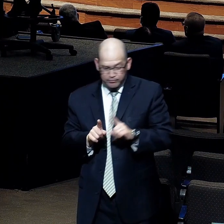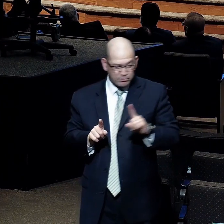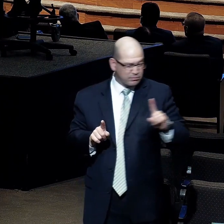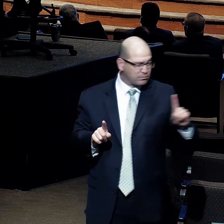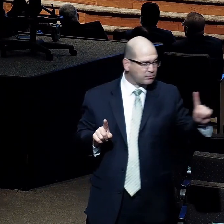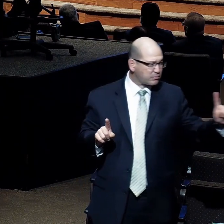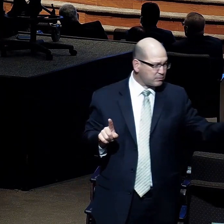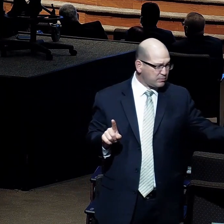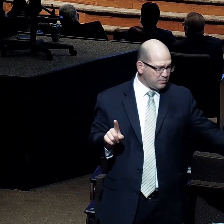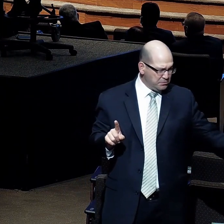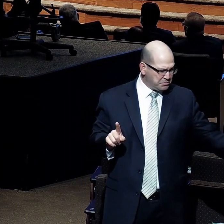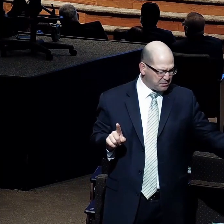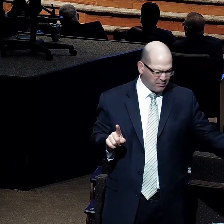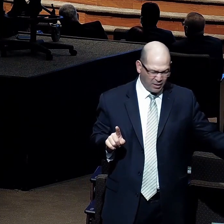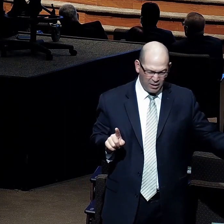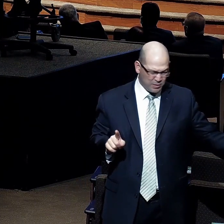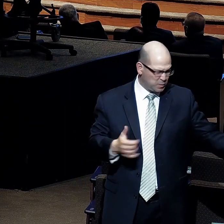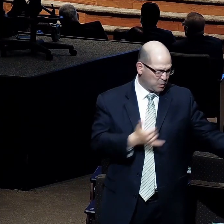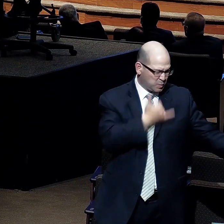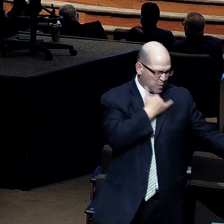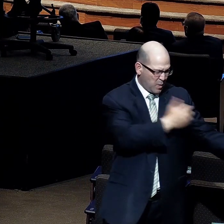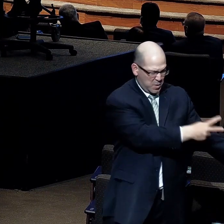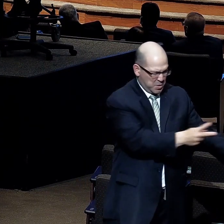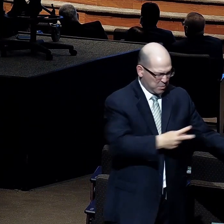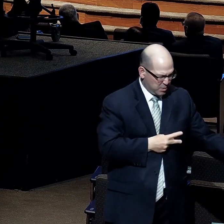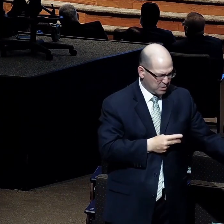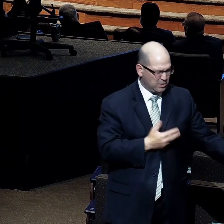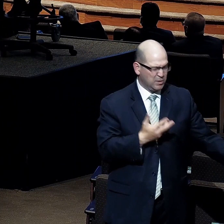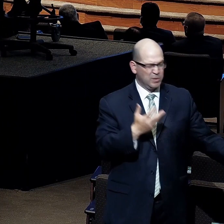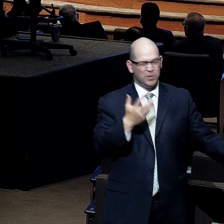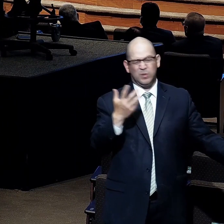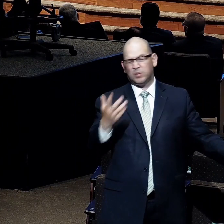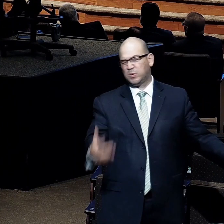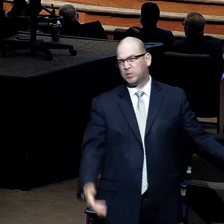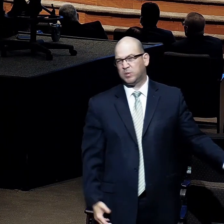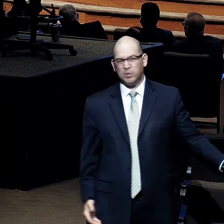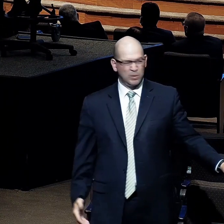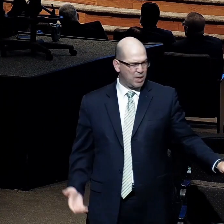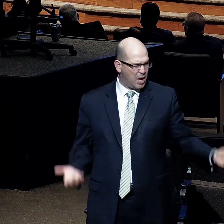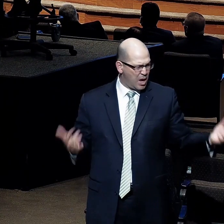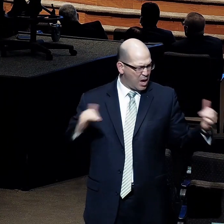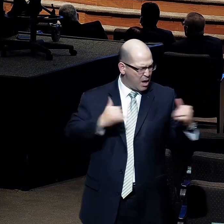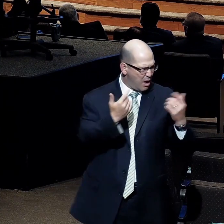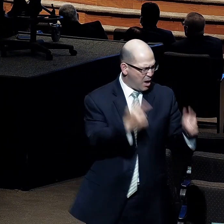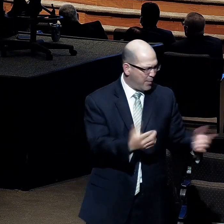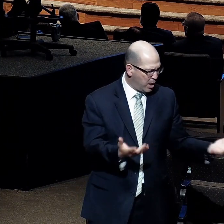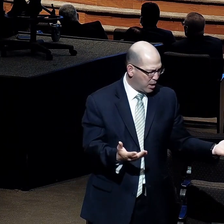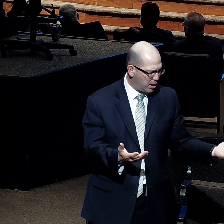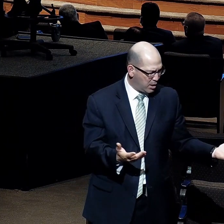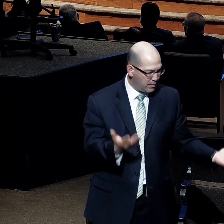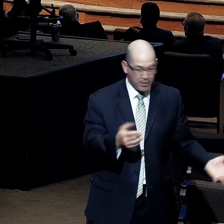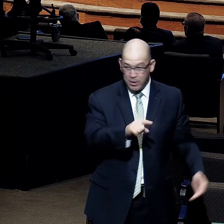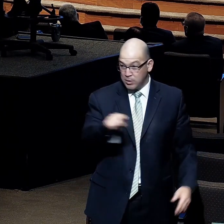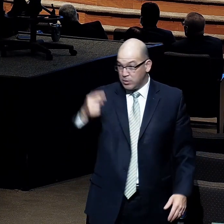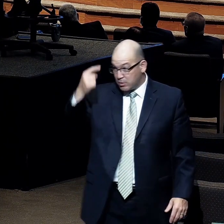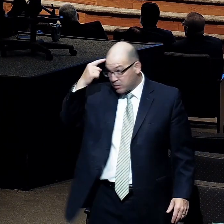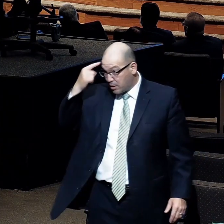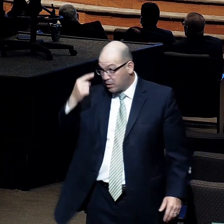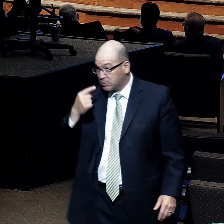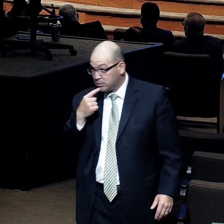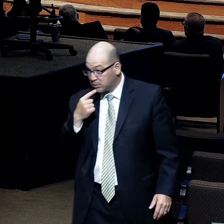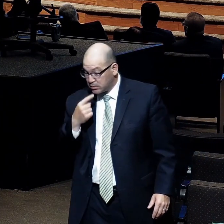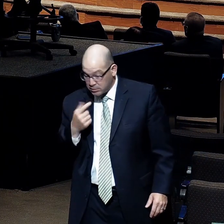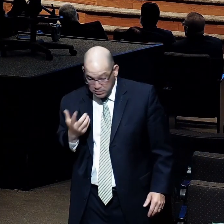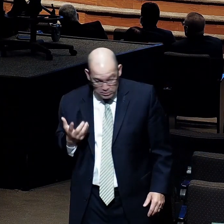have been over there. Maybe you're farther down in your life and you're going, what in the world happened? You're in your mind by wicked works. But